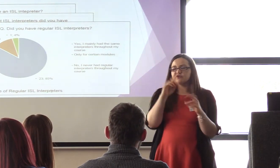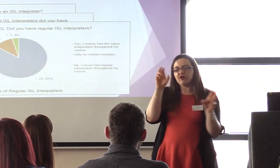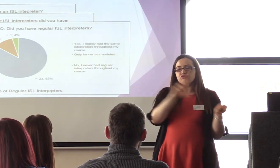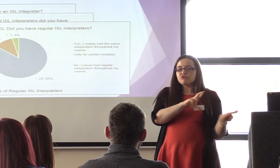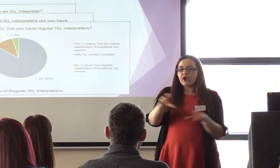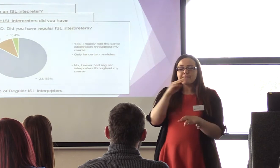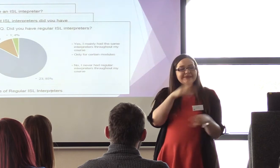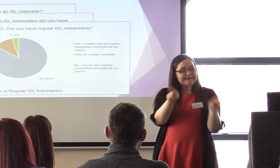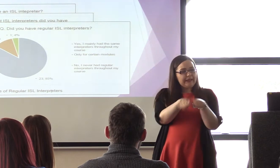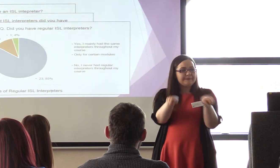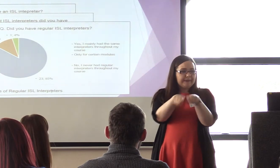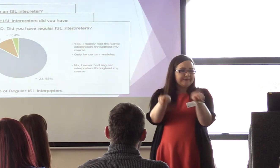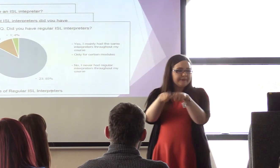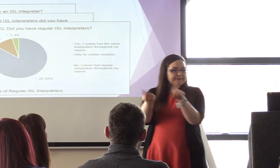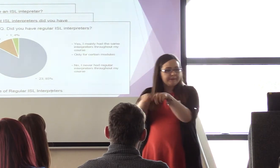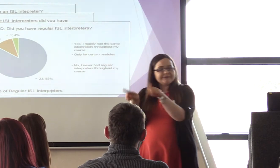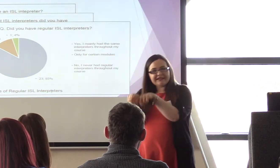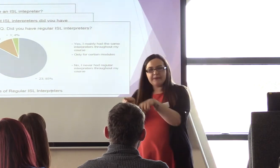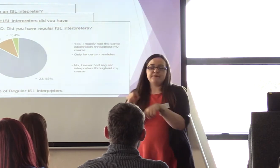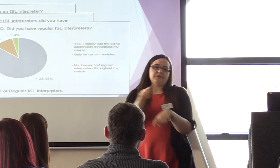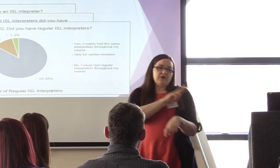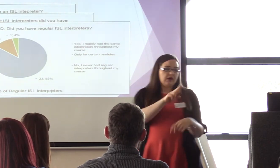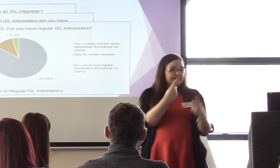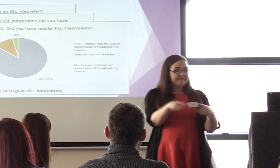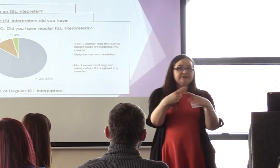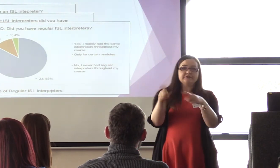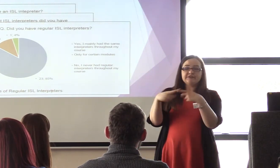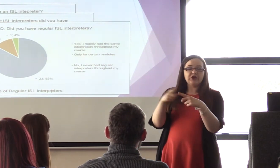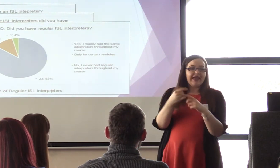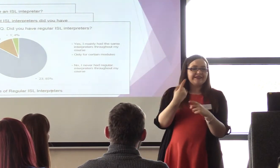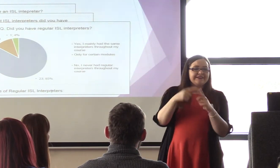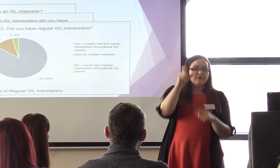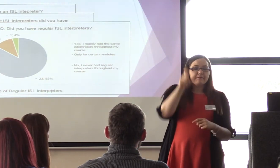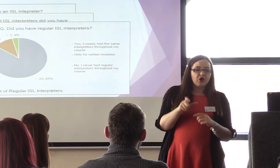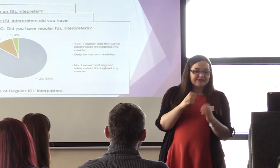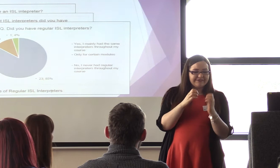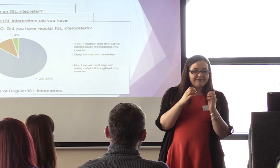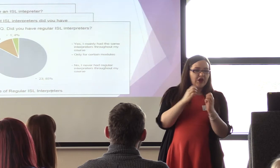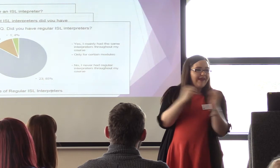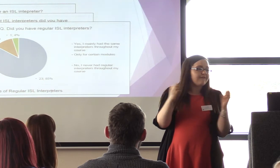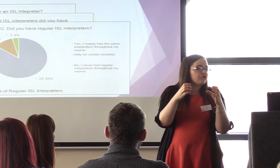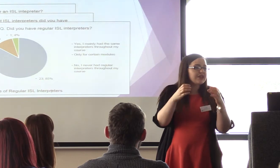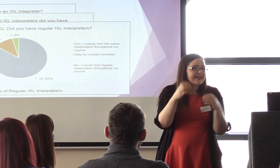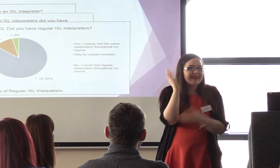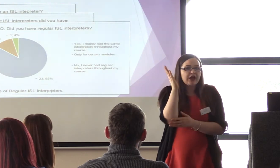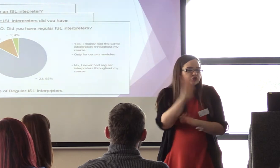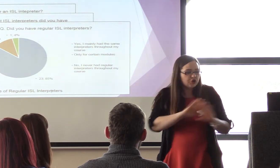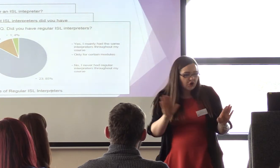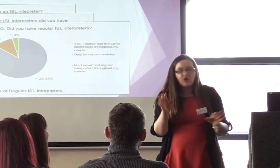The next question I asked was, did they have a regular interpreter and not having to use a different interpreter every single day or